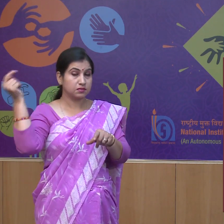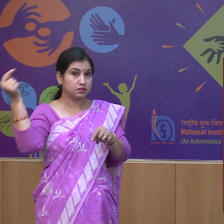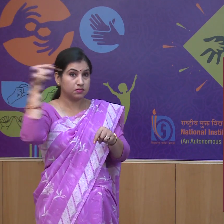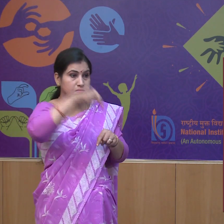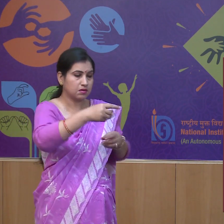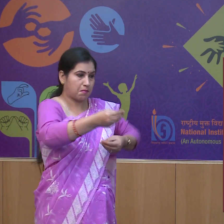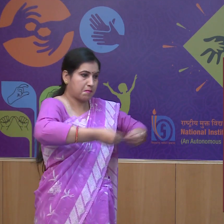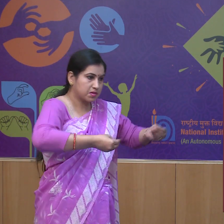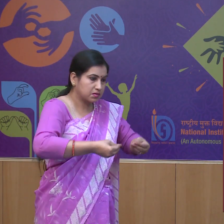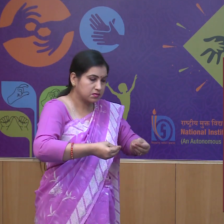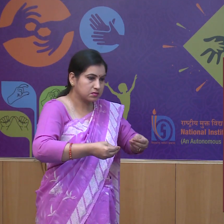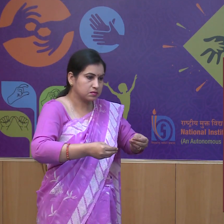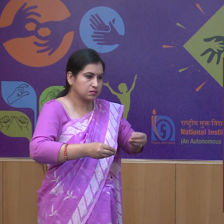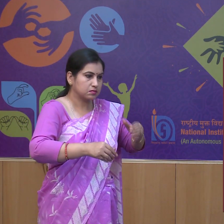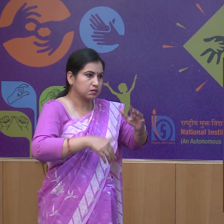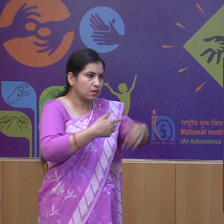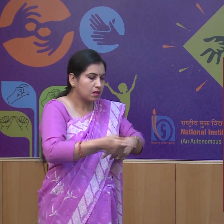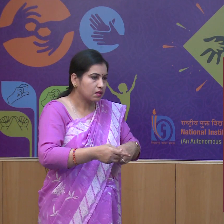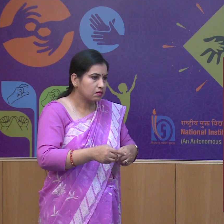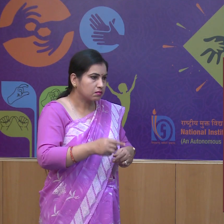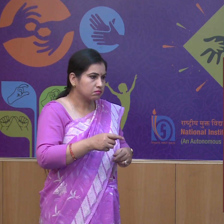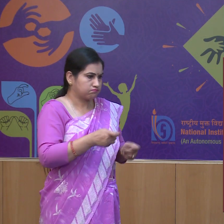traders to rulers of India.